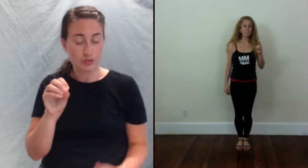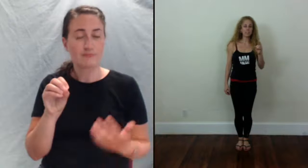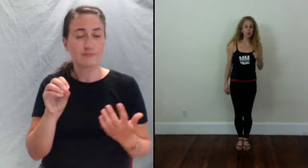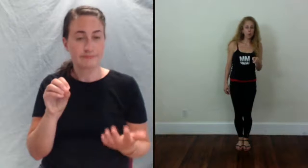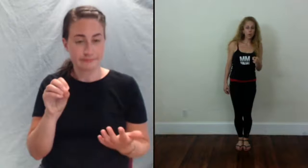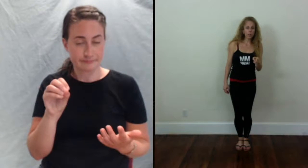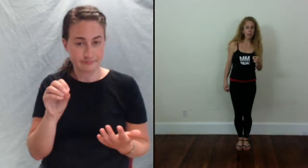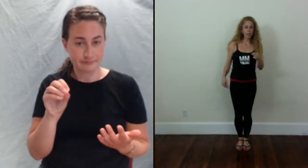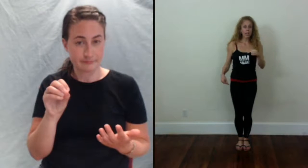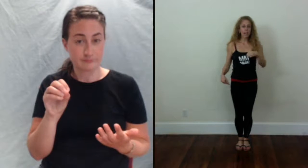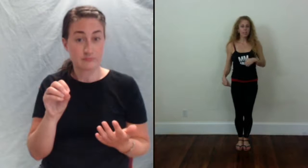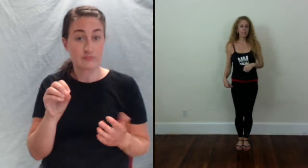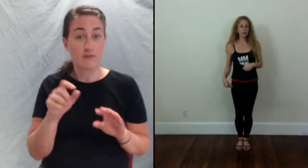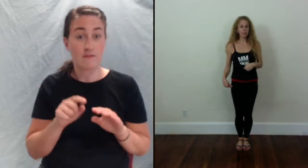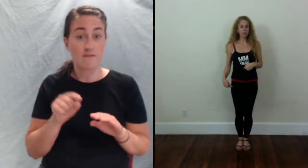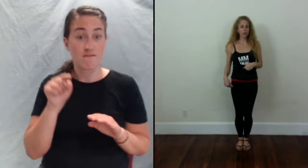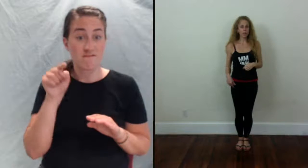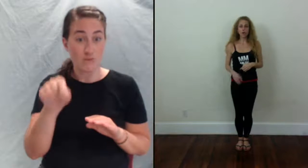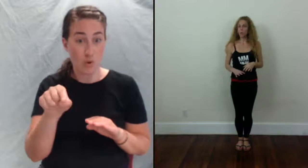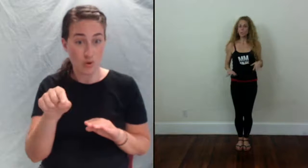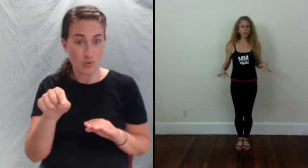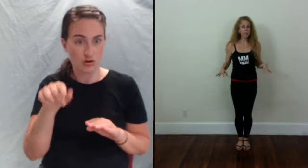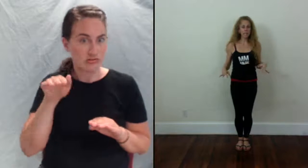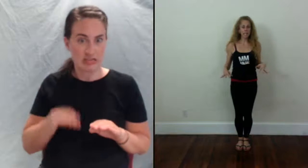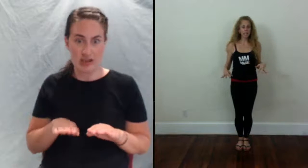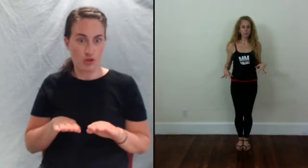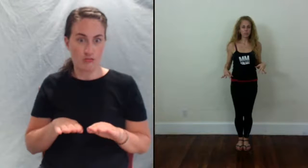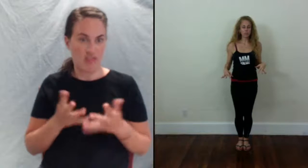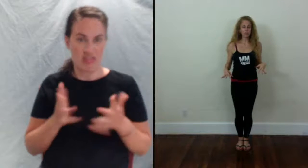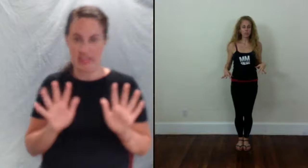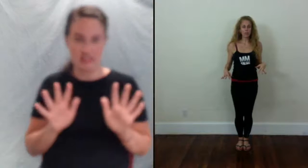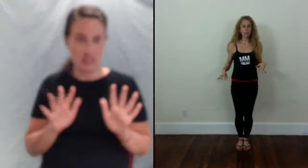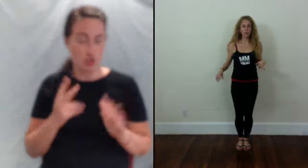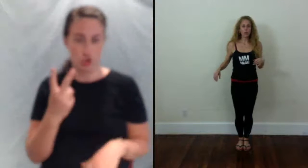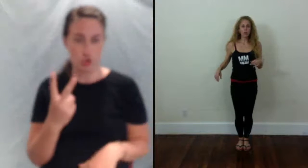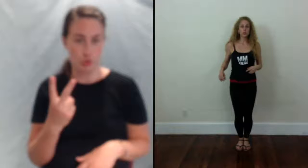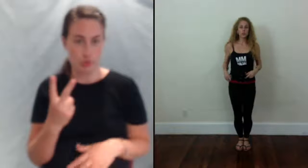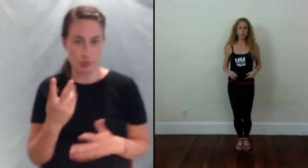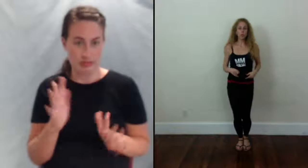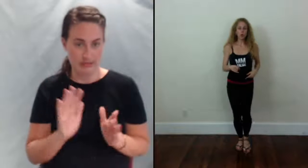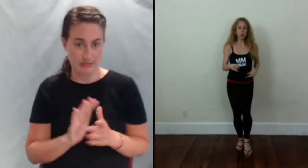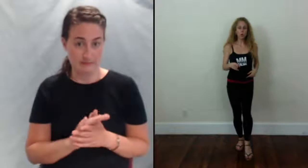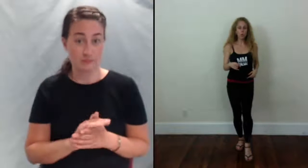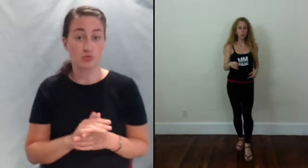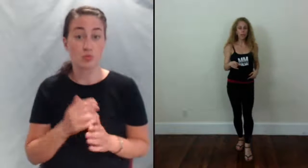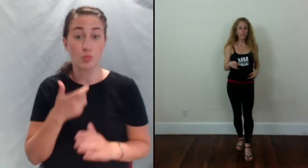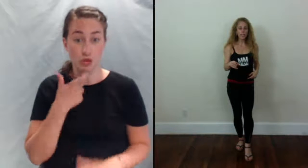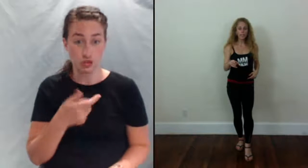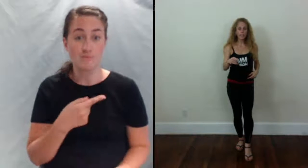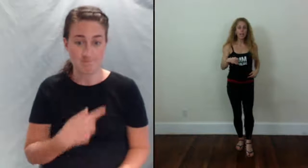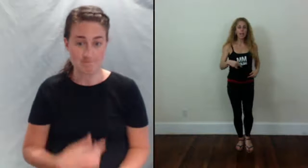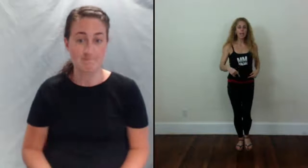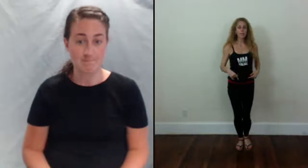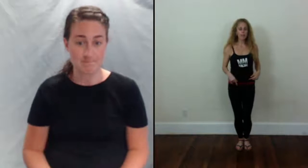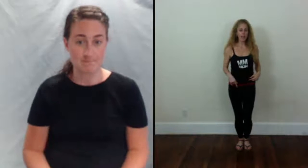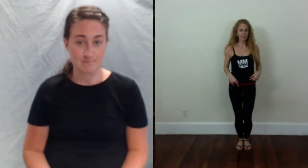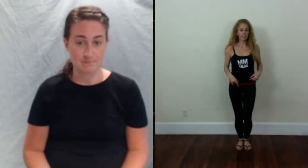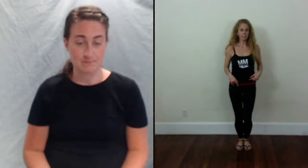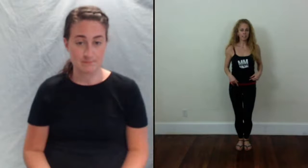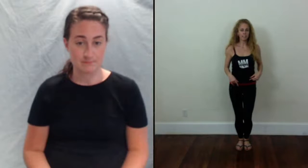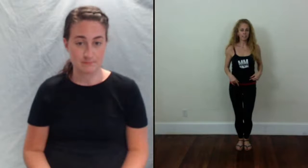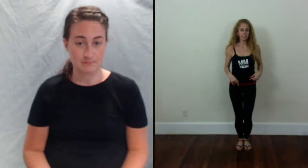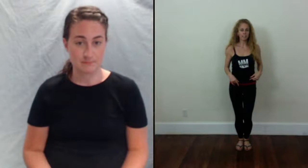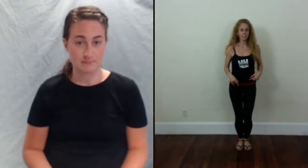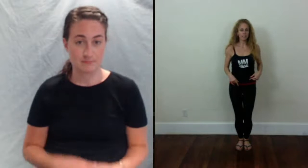is the forward and the back together. We don't take the extra steps in the middle. So we go 1 and